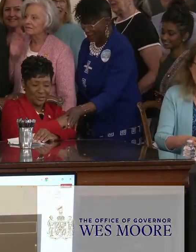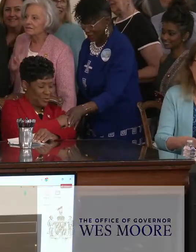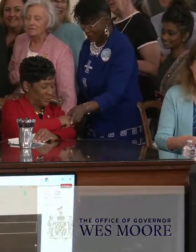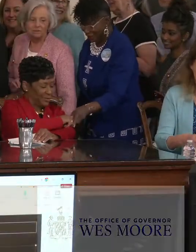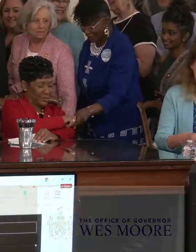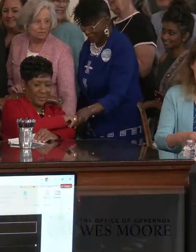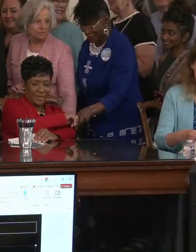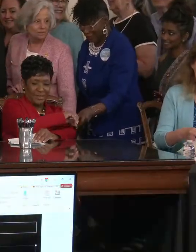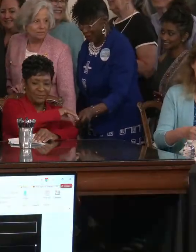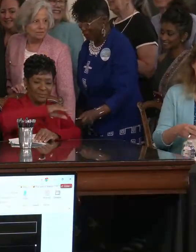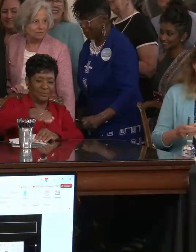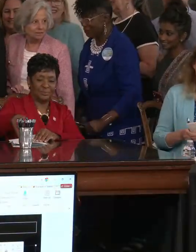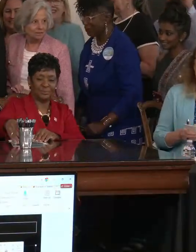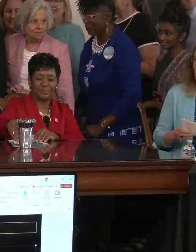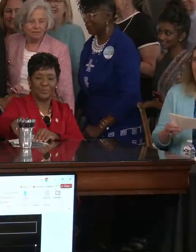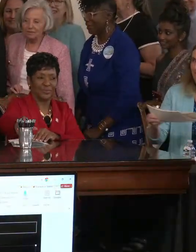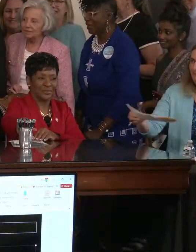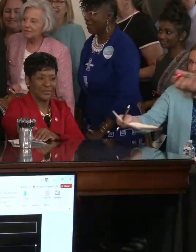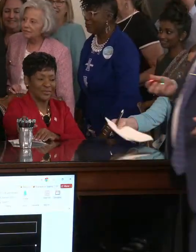right.